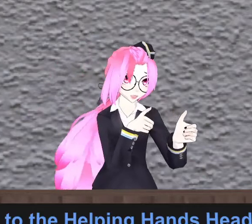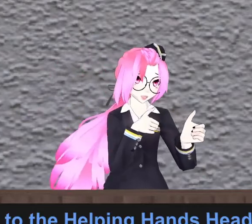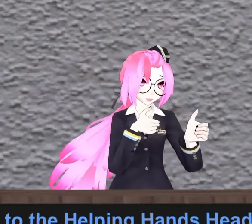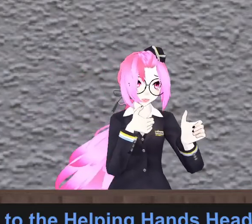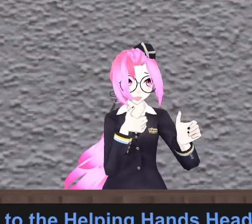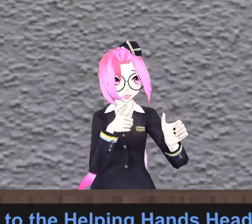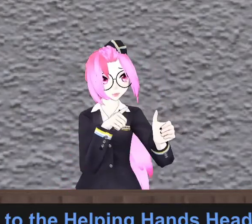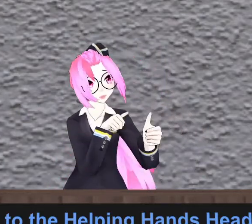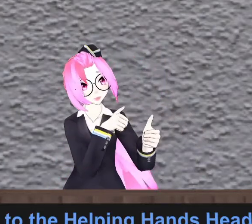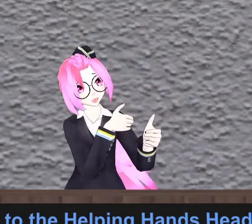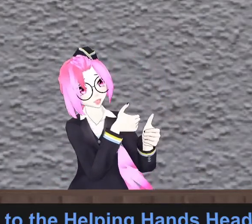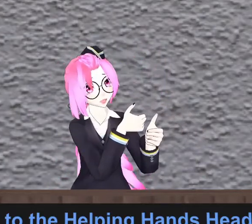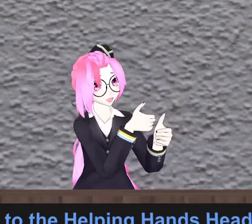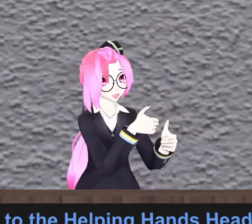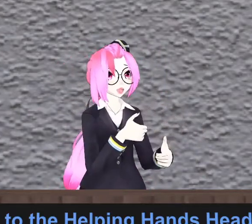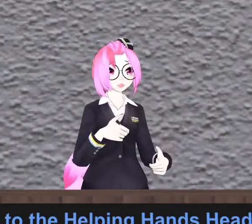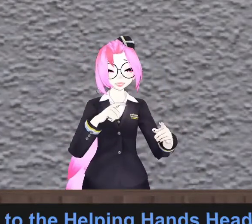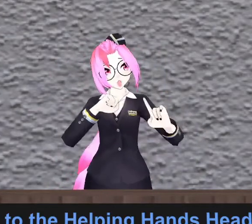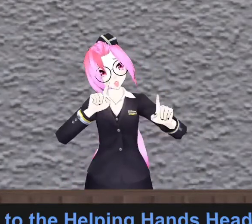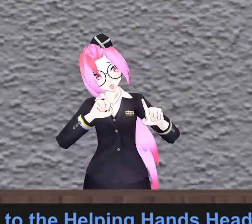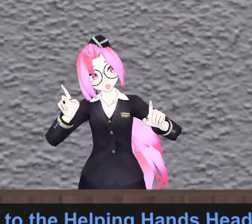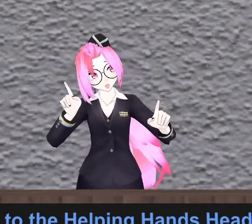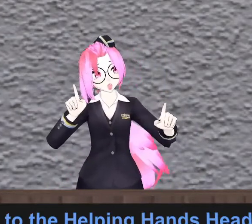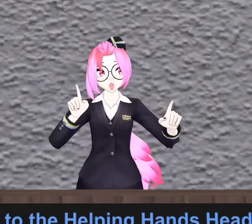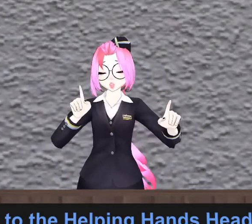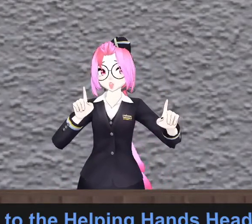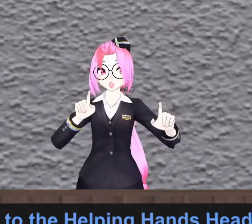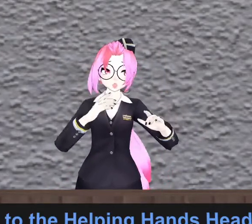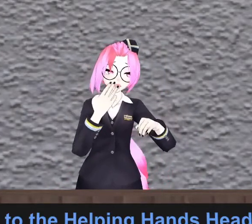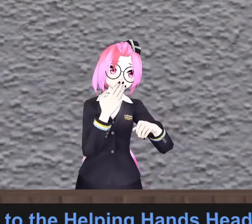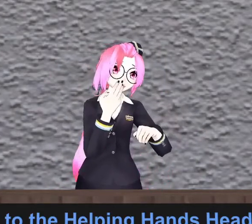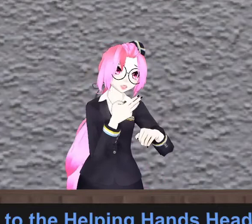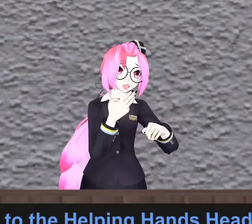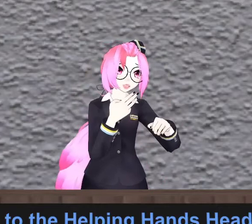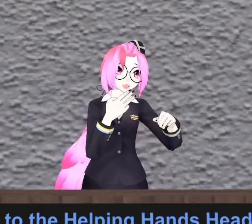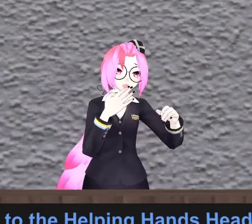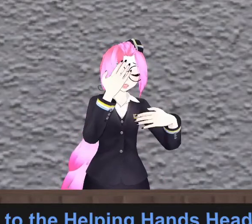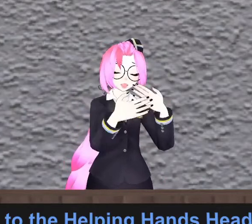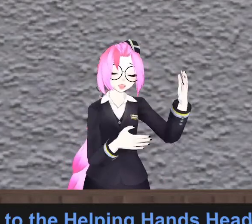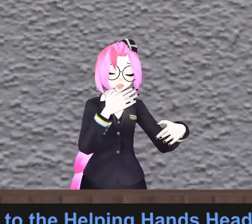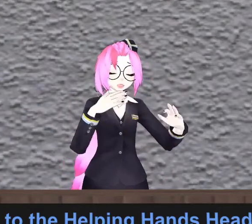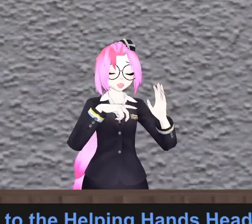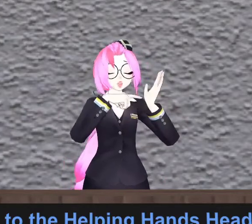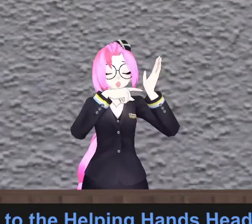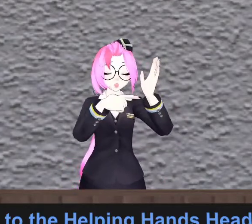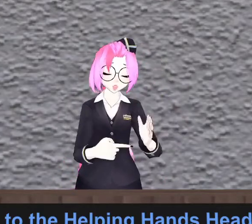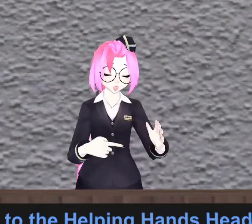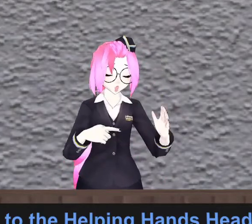you're coming up right behind them. So there's different context, but the main point is that you're going to be using different hand shapes to